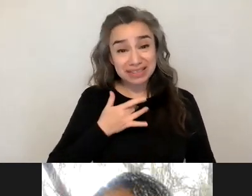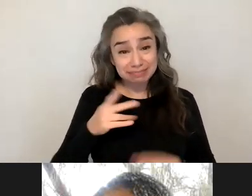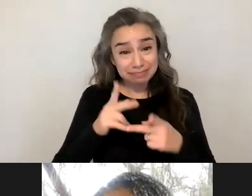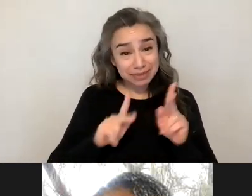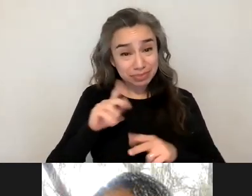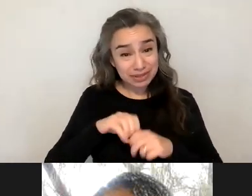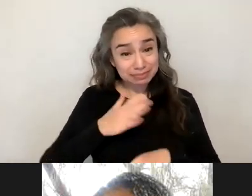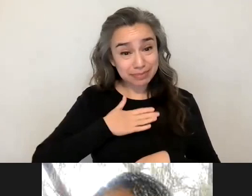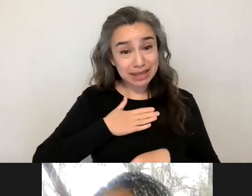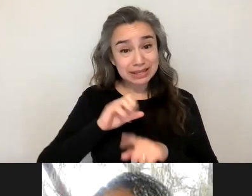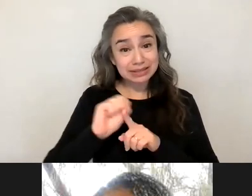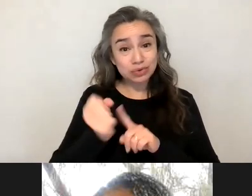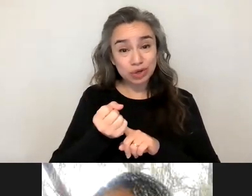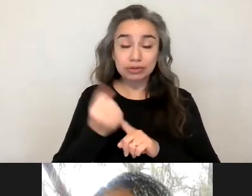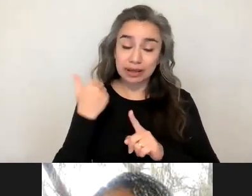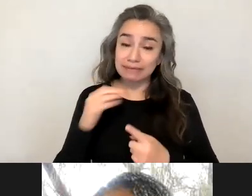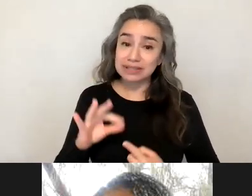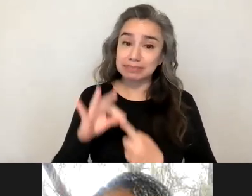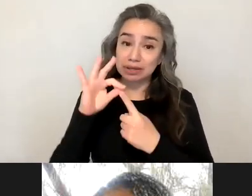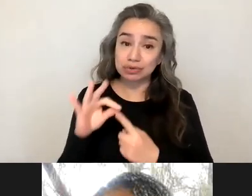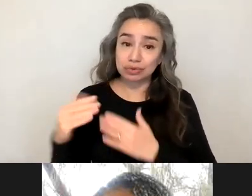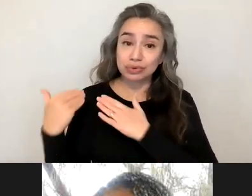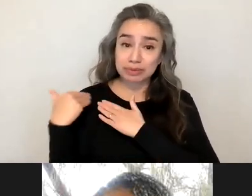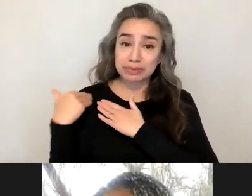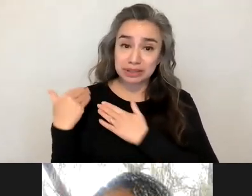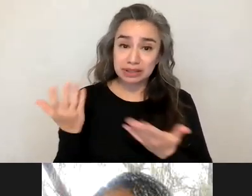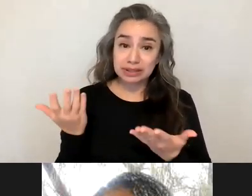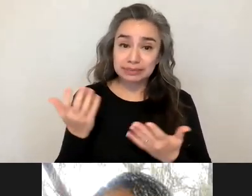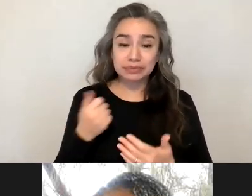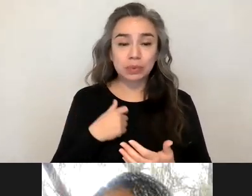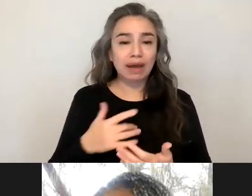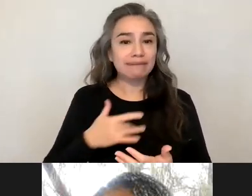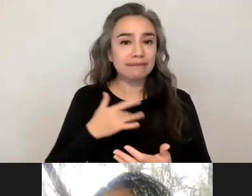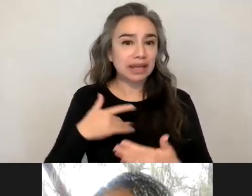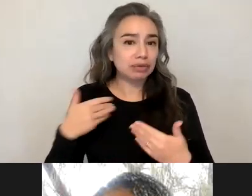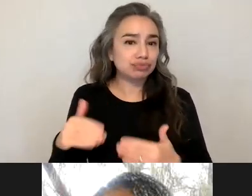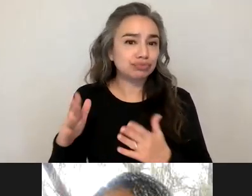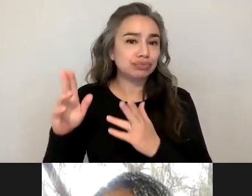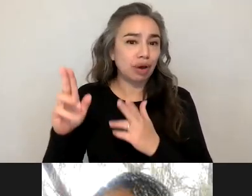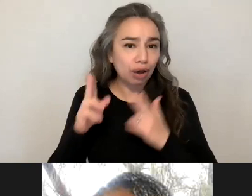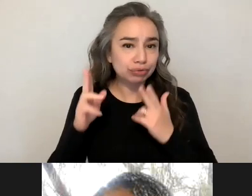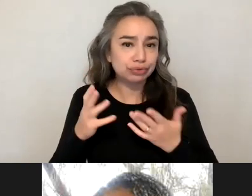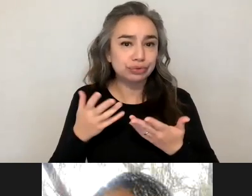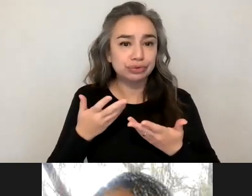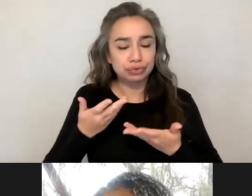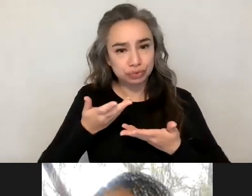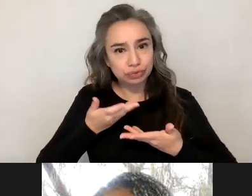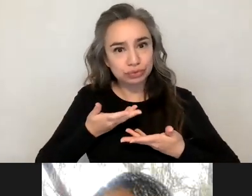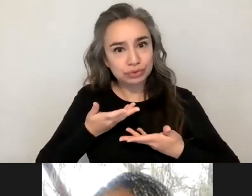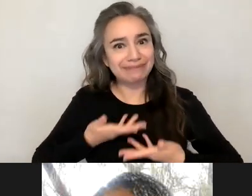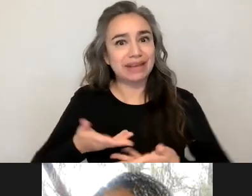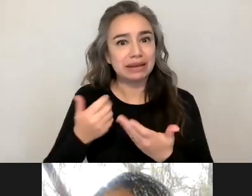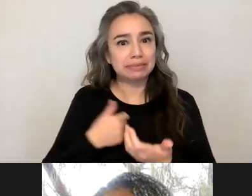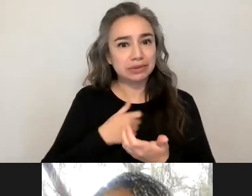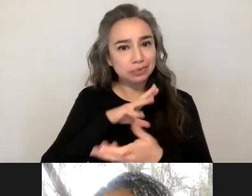situation have a special responsibility here. And so I was really honored to be invited to participate in this project with Anne